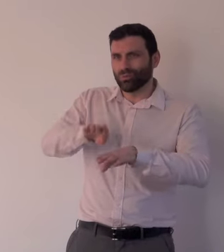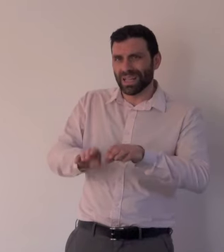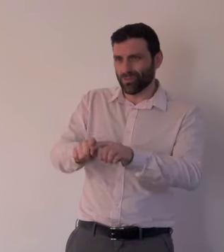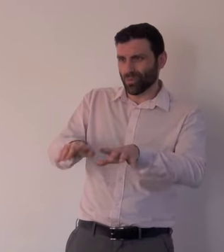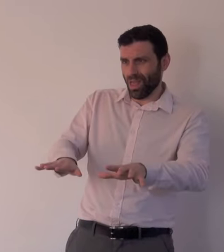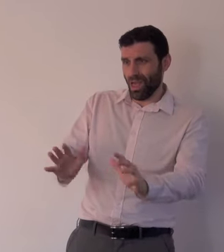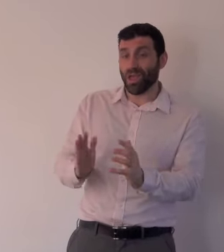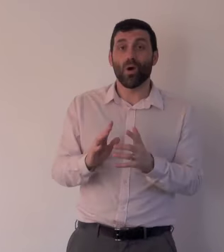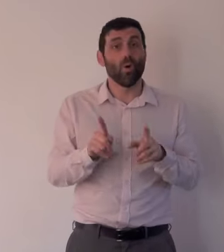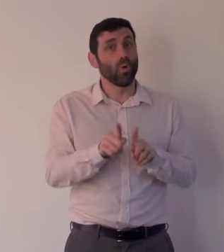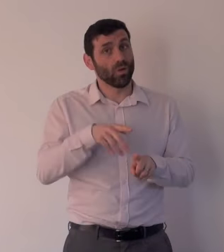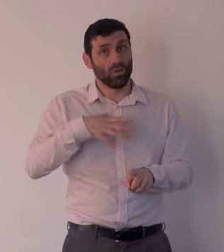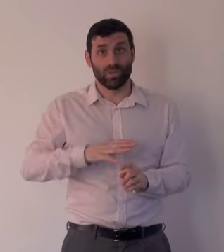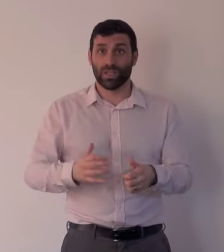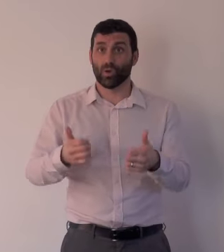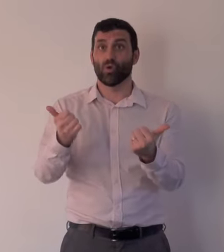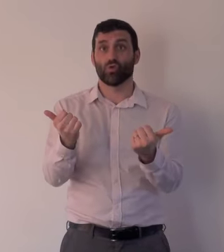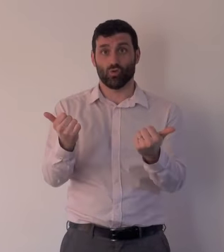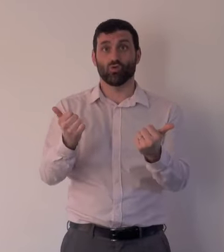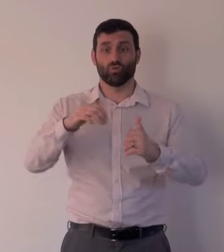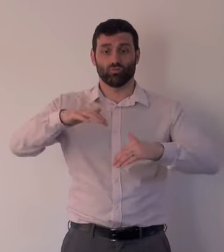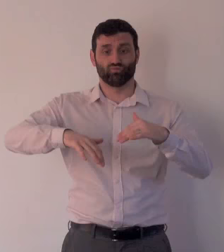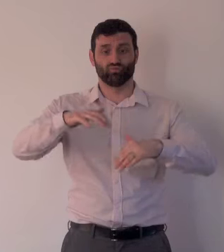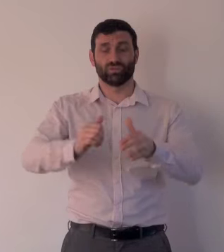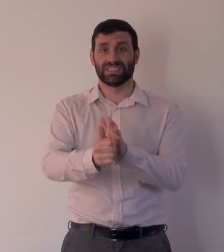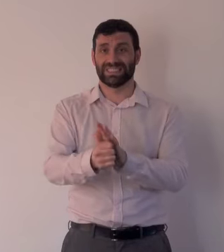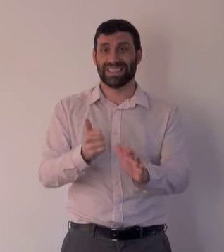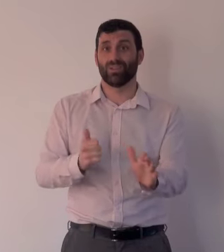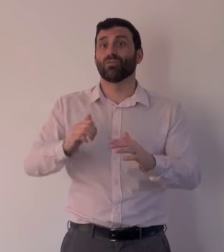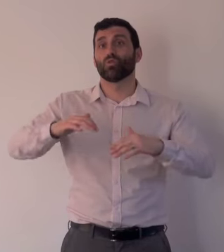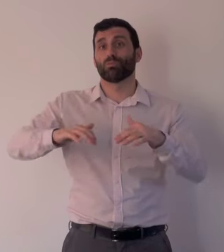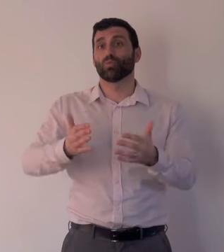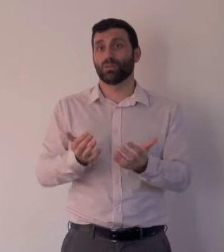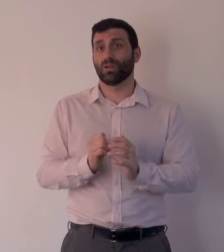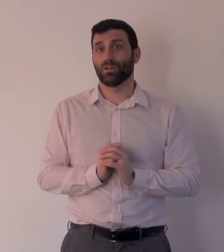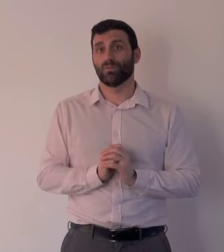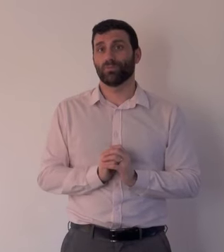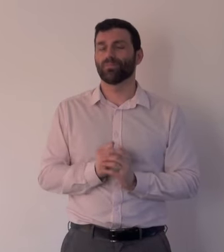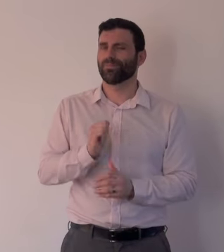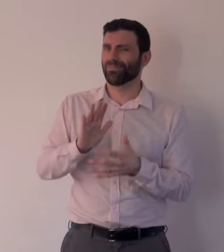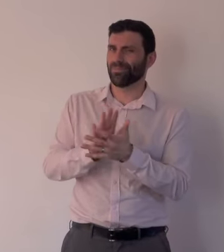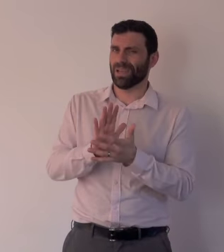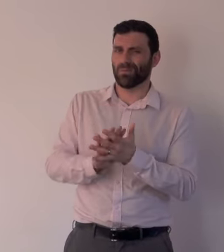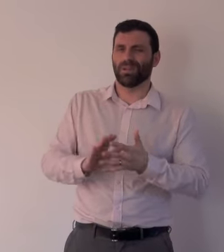practices. Also, you need good typing skills, and